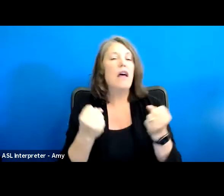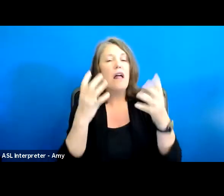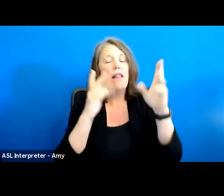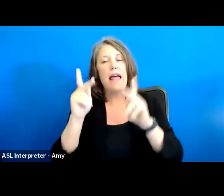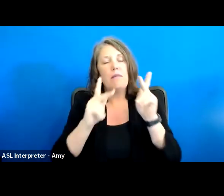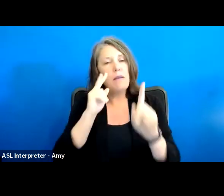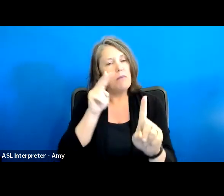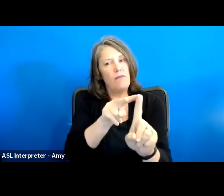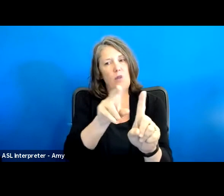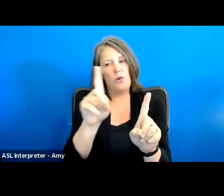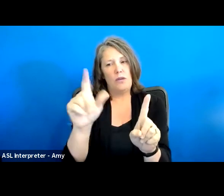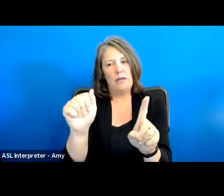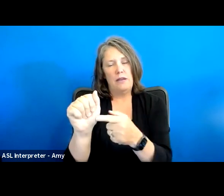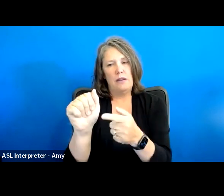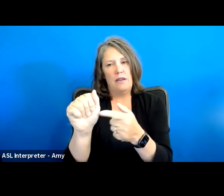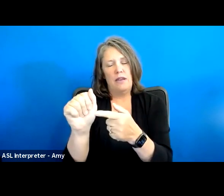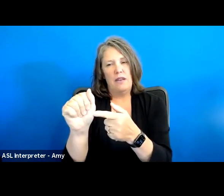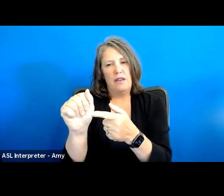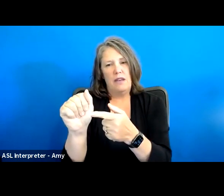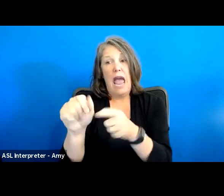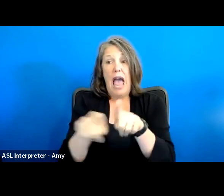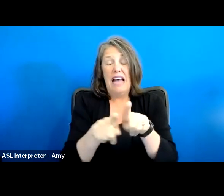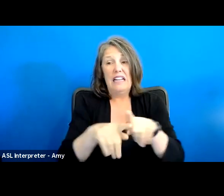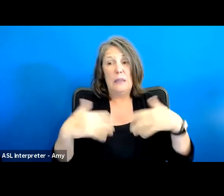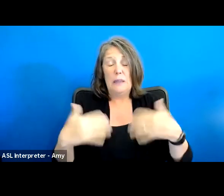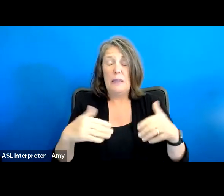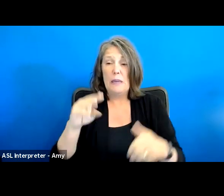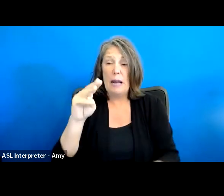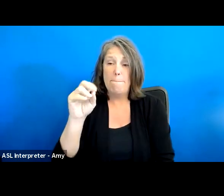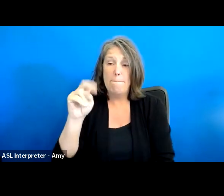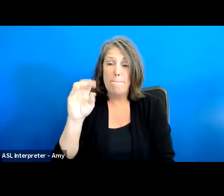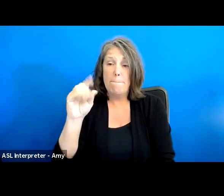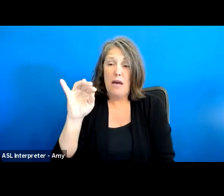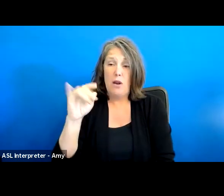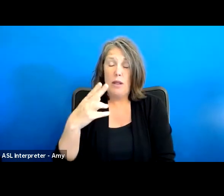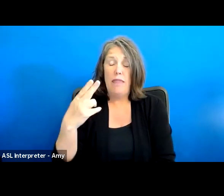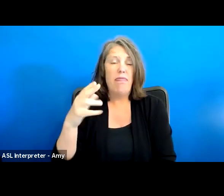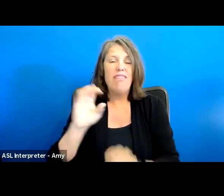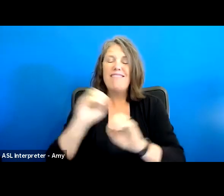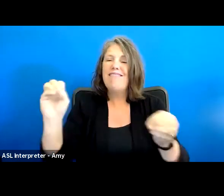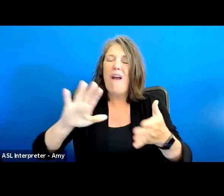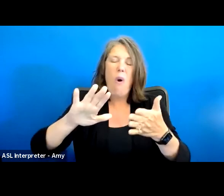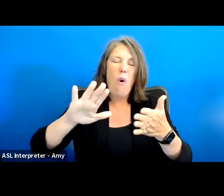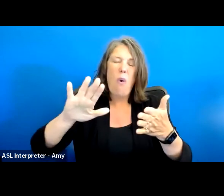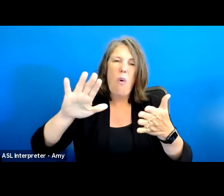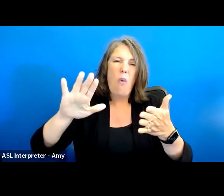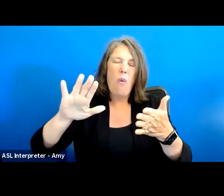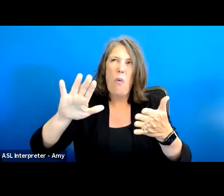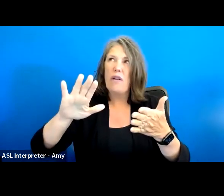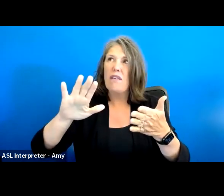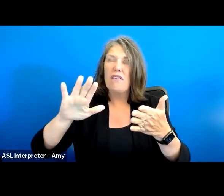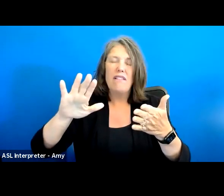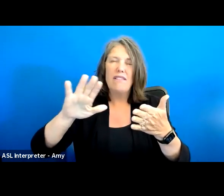view disability as a monolith, which it is definitely not. No marginalized identity, no community is a